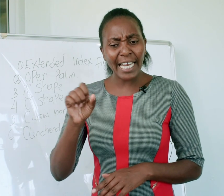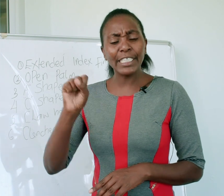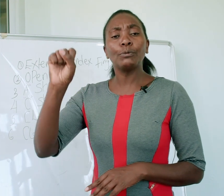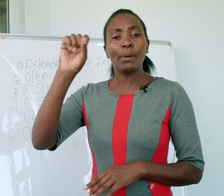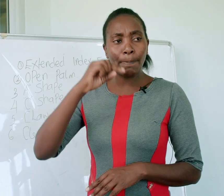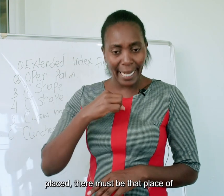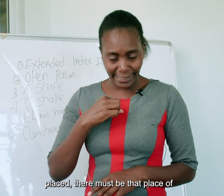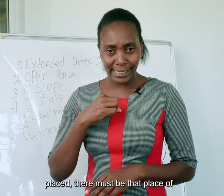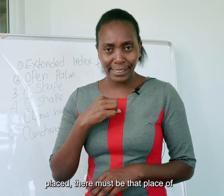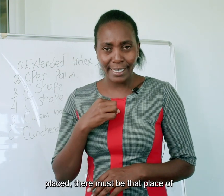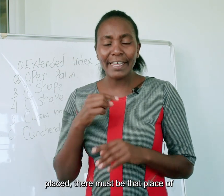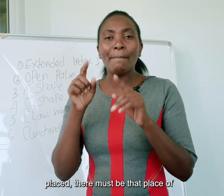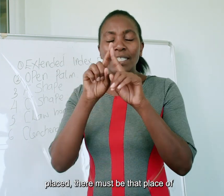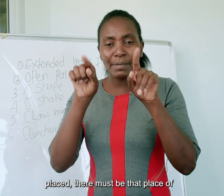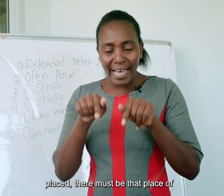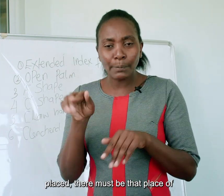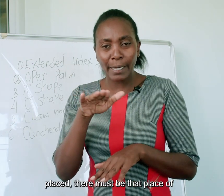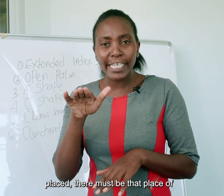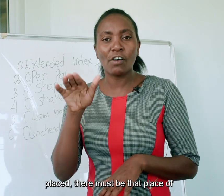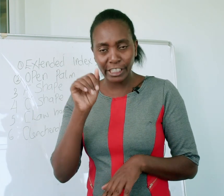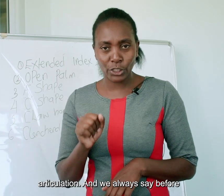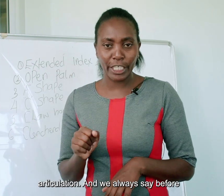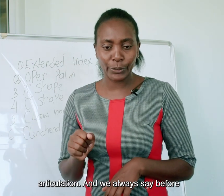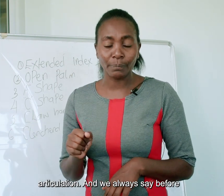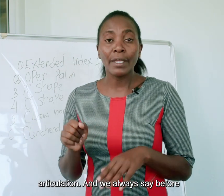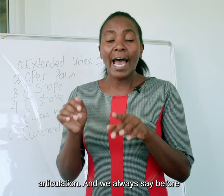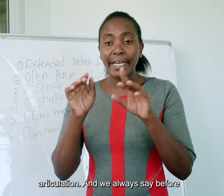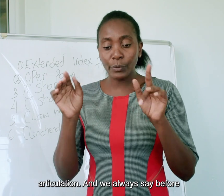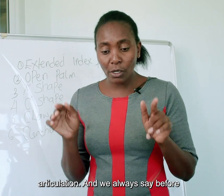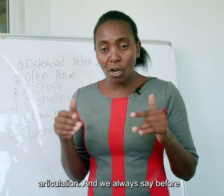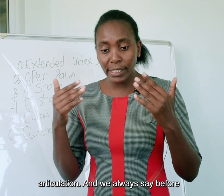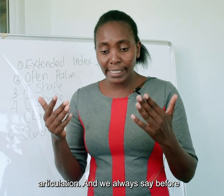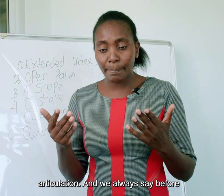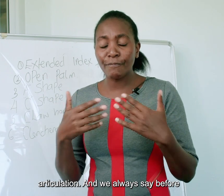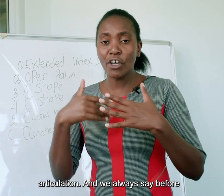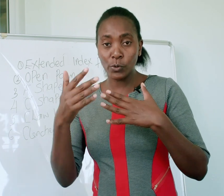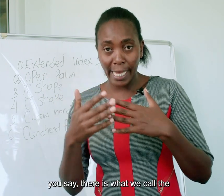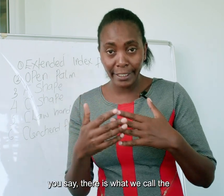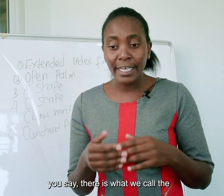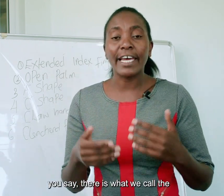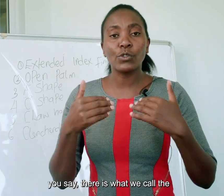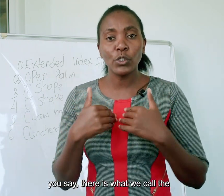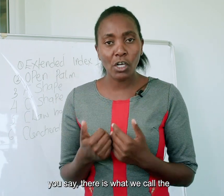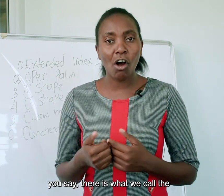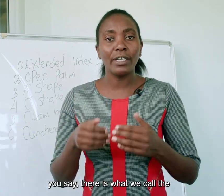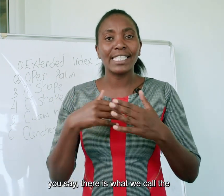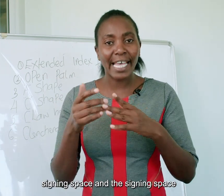handshake to be placed, there must be that place of articulation. And we always say, before you sign, there is what we call the